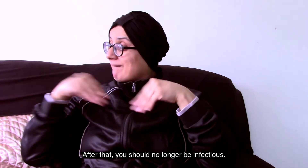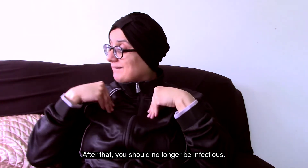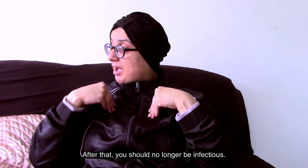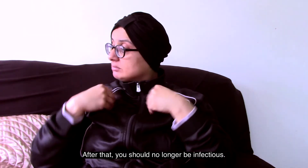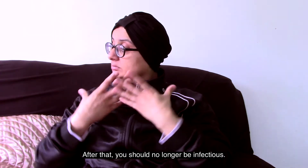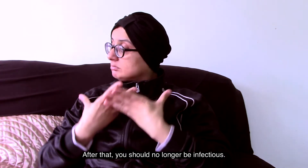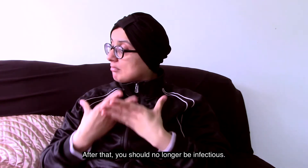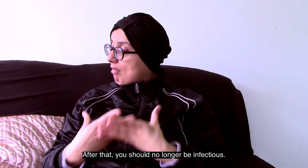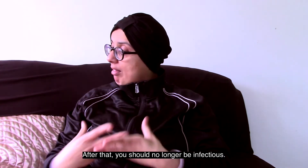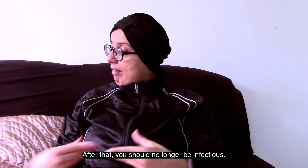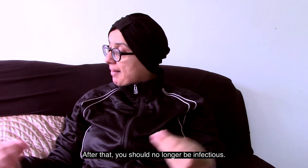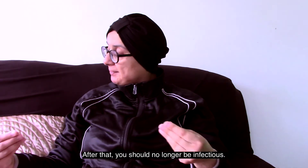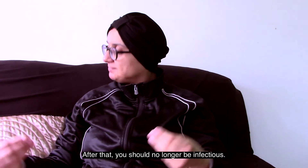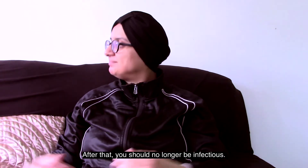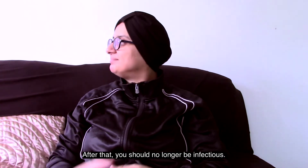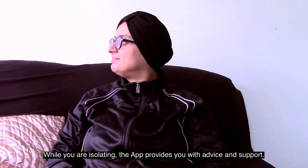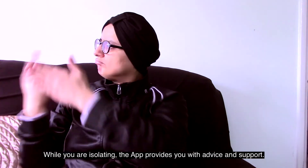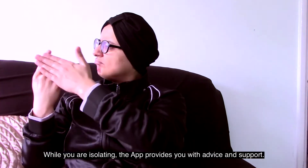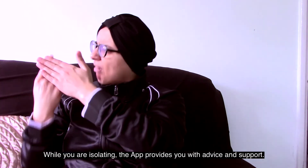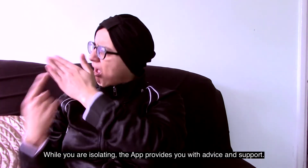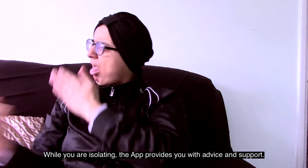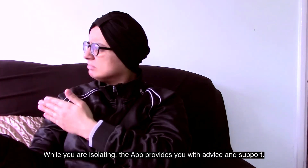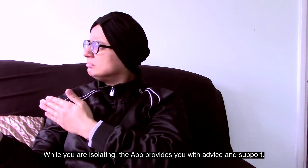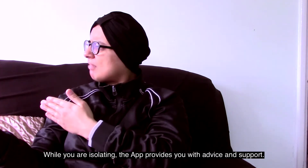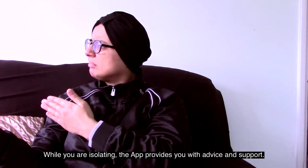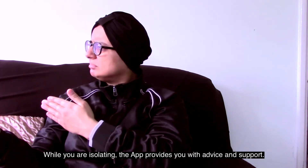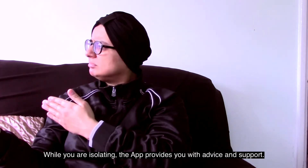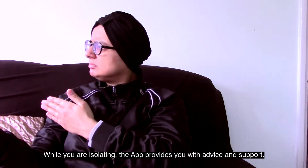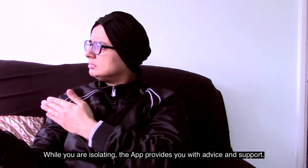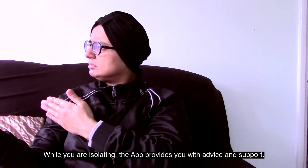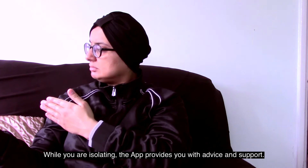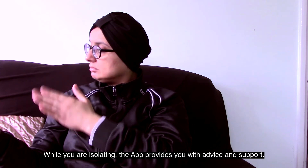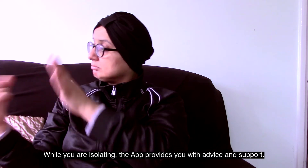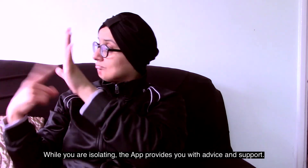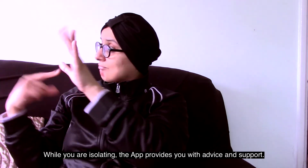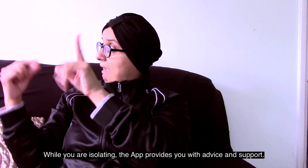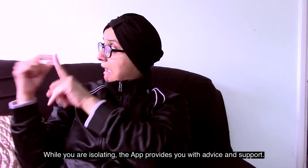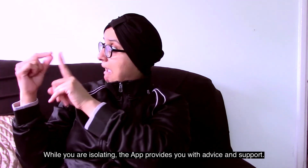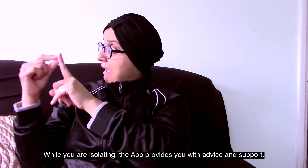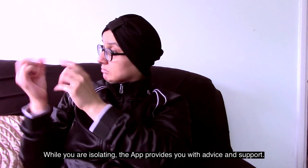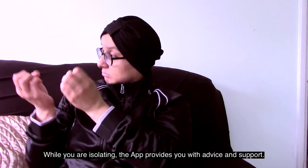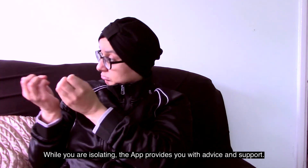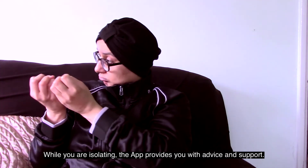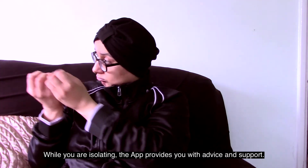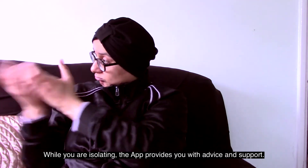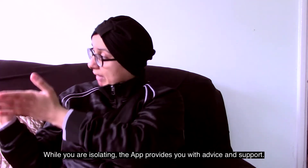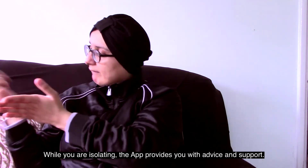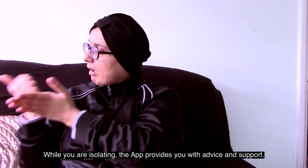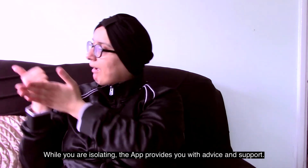no longer be infectious. While you're isolating, the app provides you with advice and